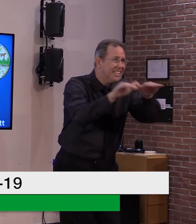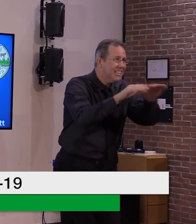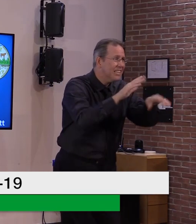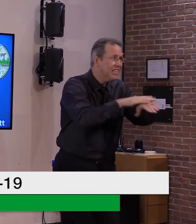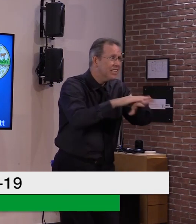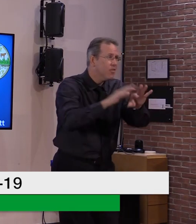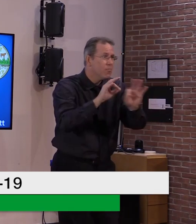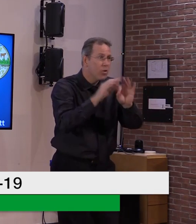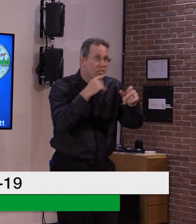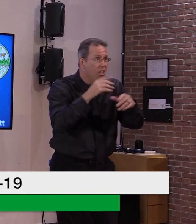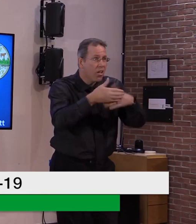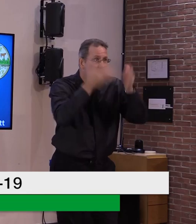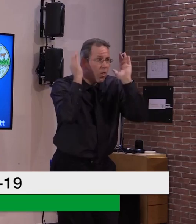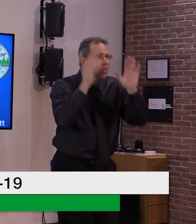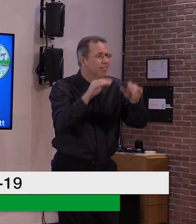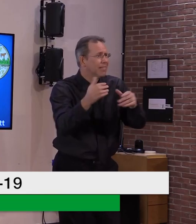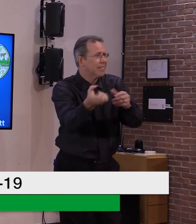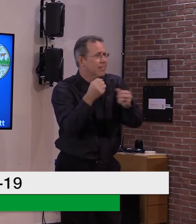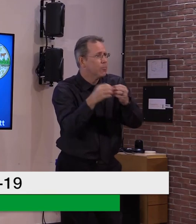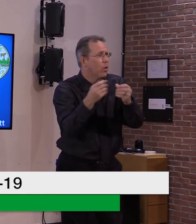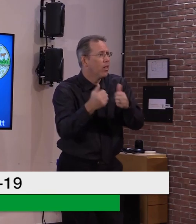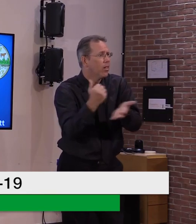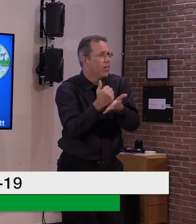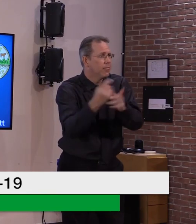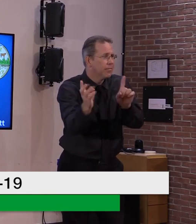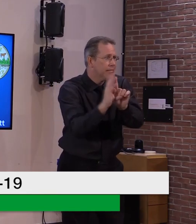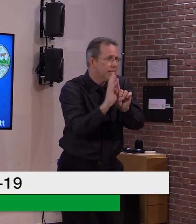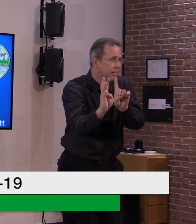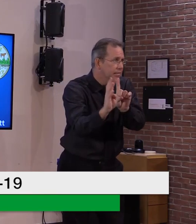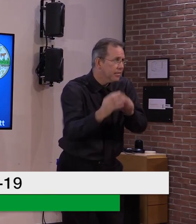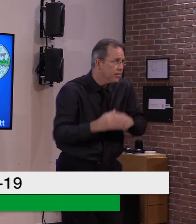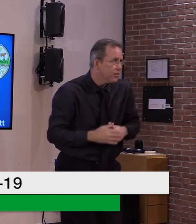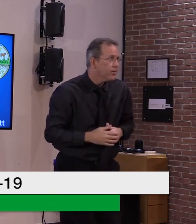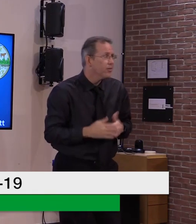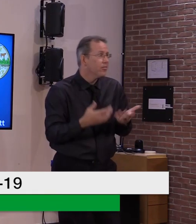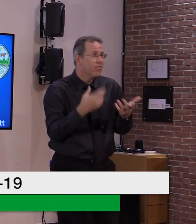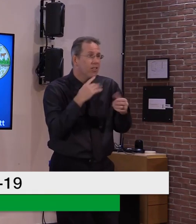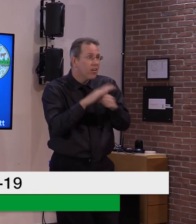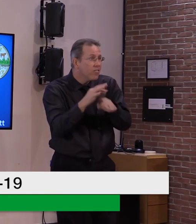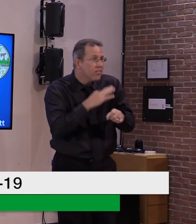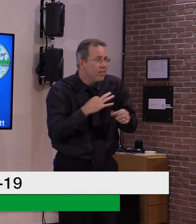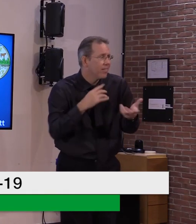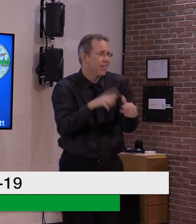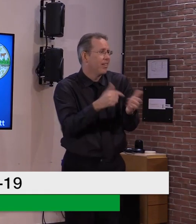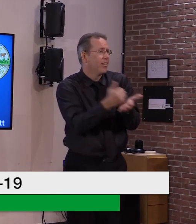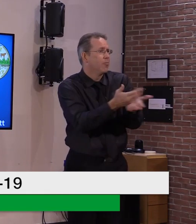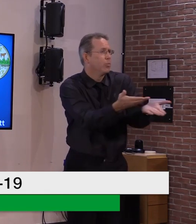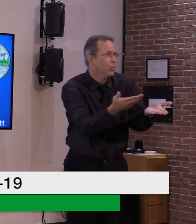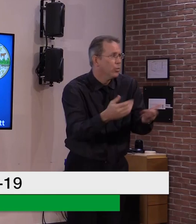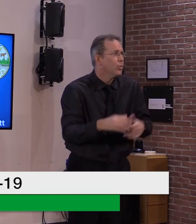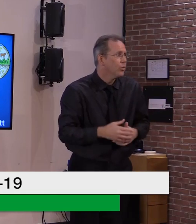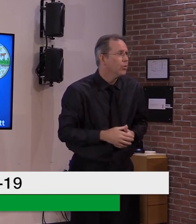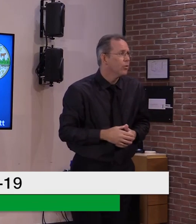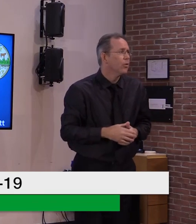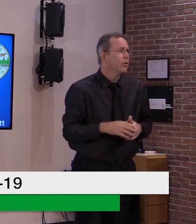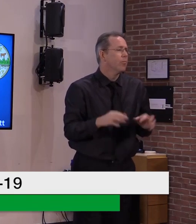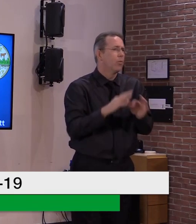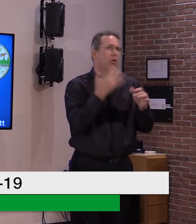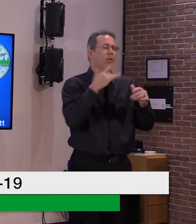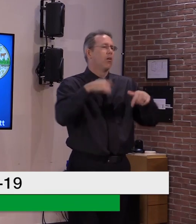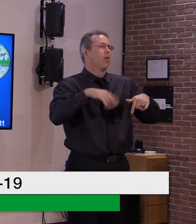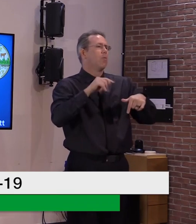not do as much contact tracing as they're doing because they're unable to keep up with it we hope to not have that situation arise here in